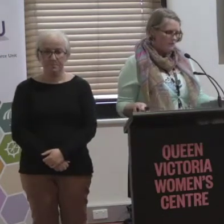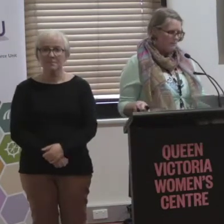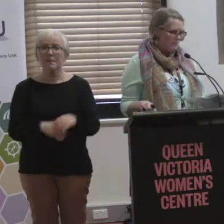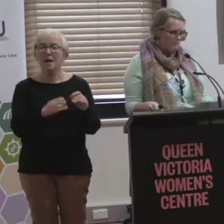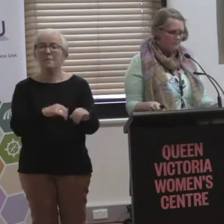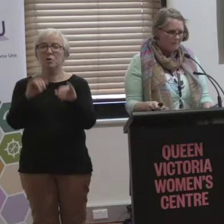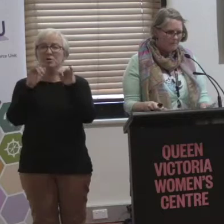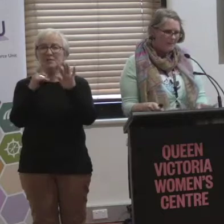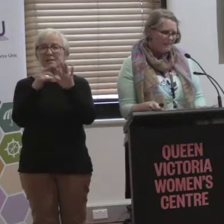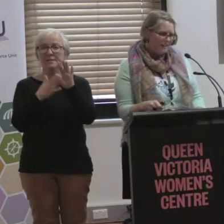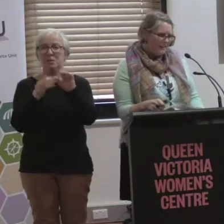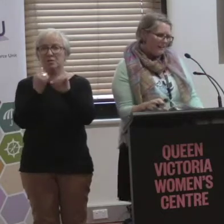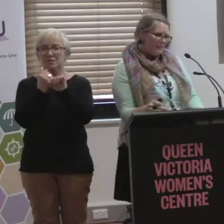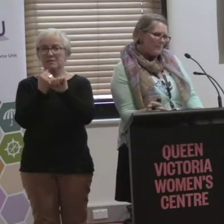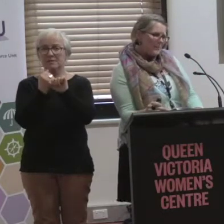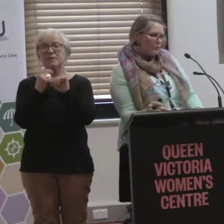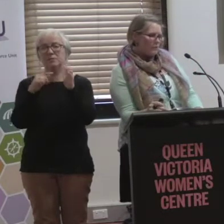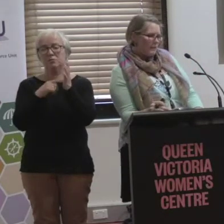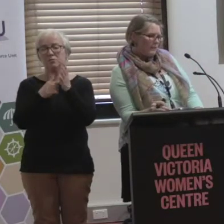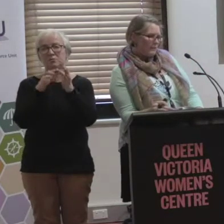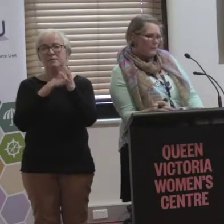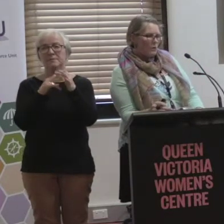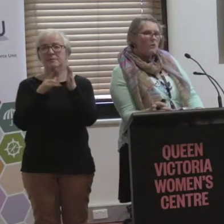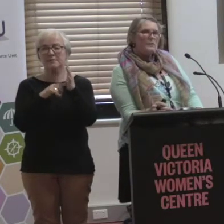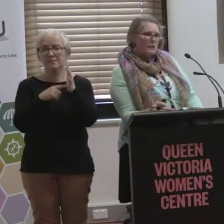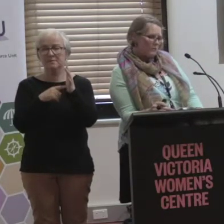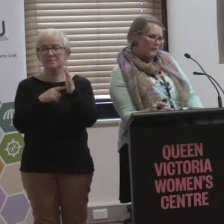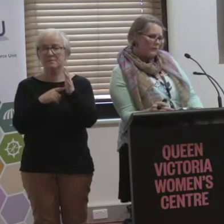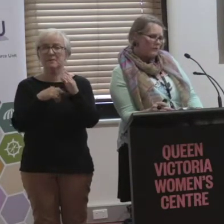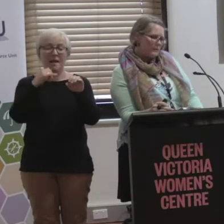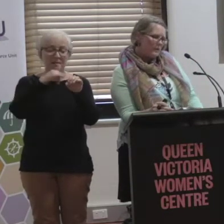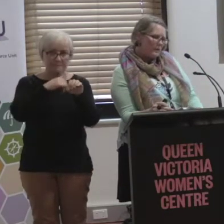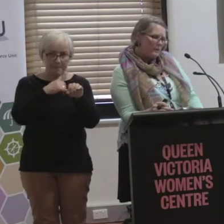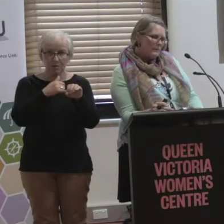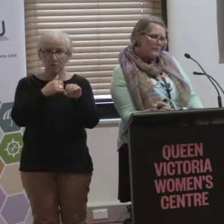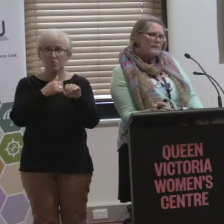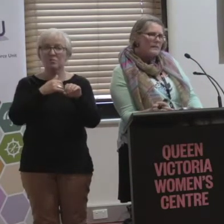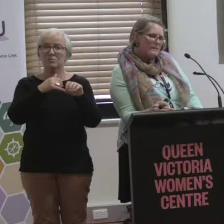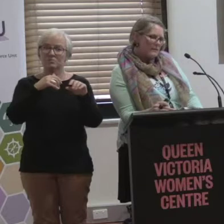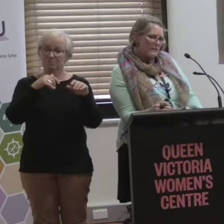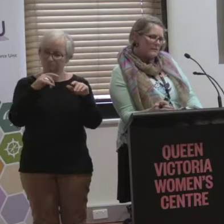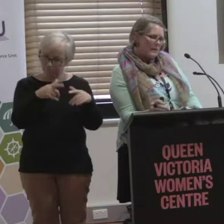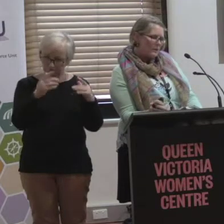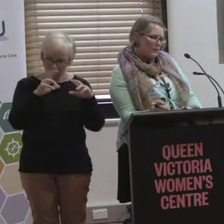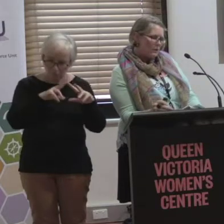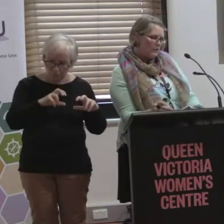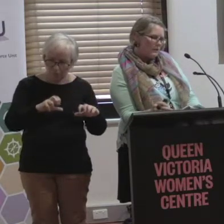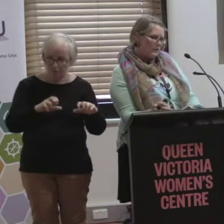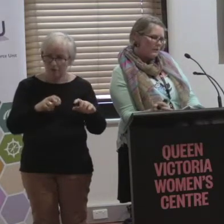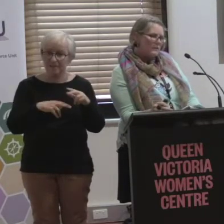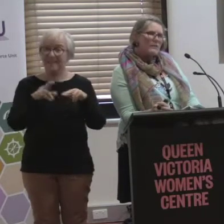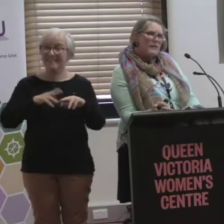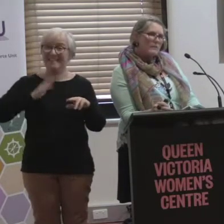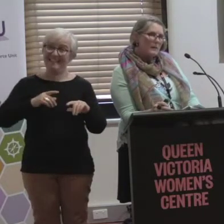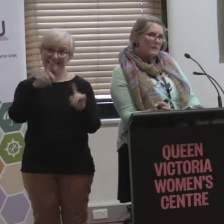Emergency treatment. Medical treatment or a medical research procedure that is necessary as a matter of